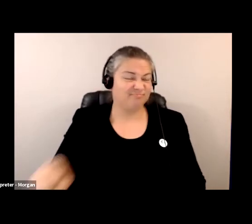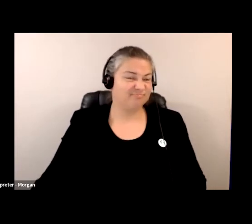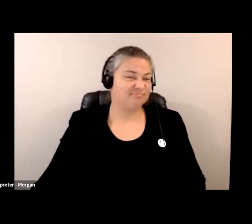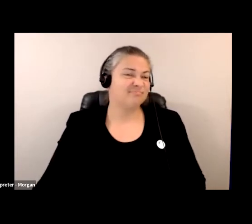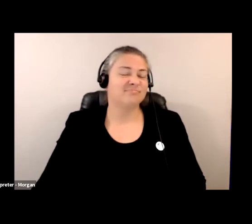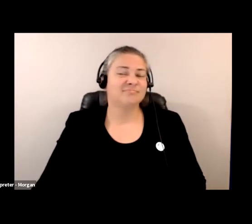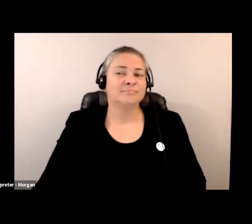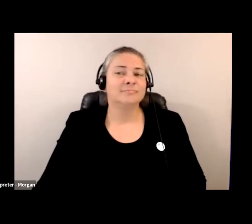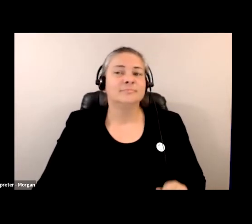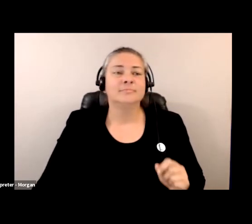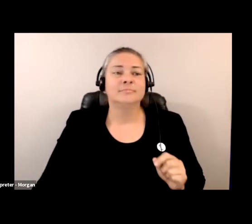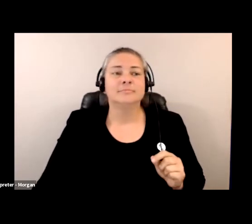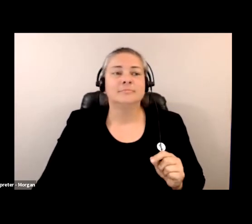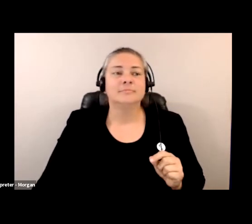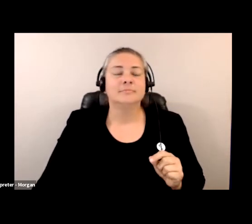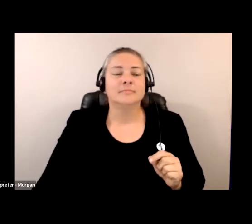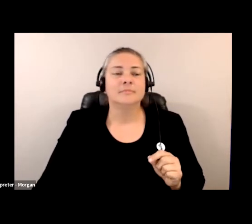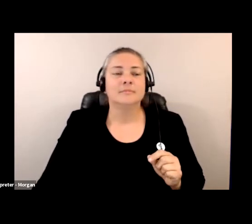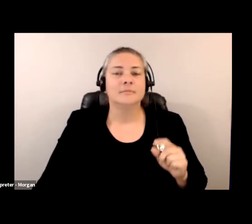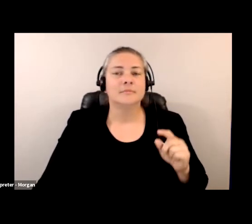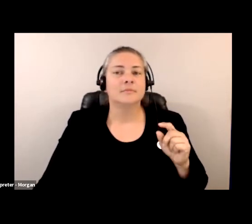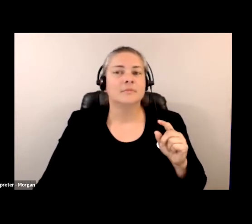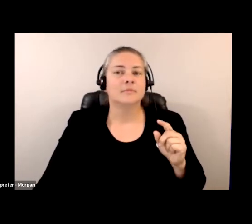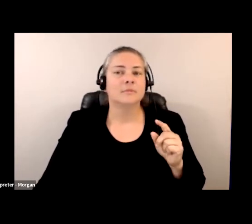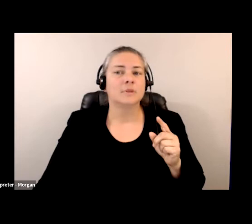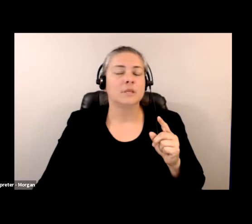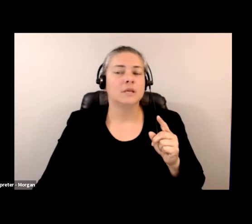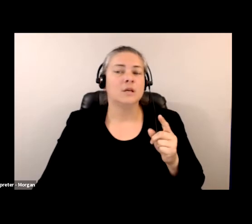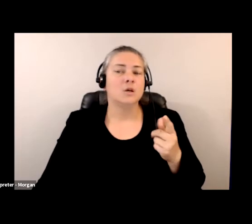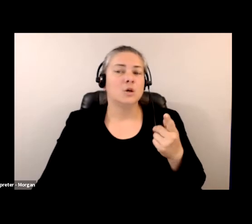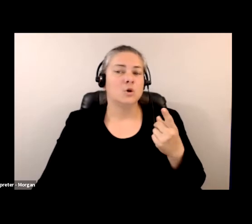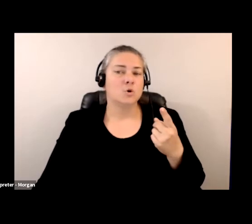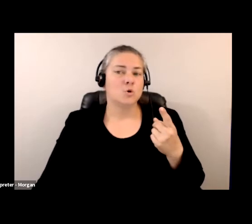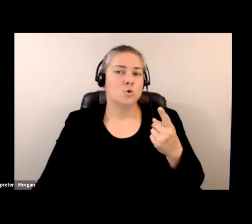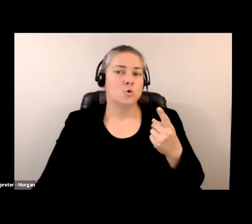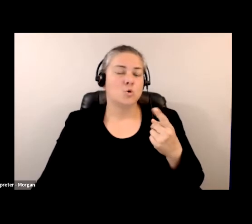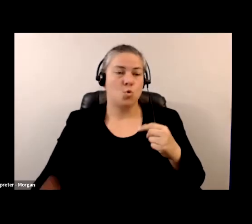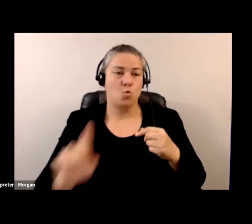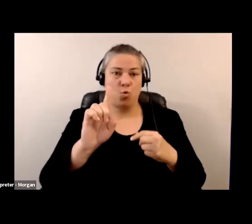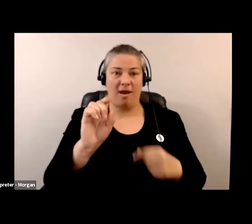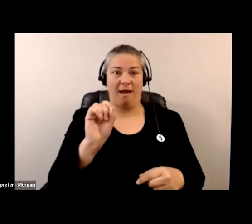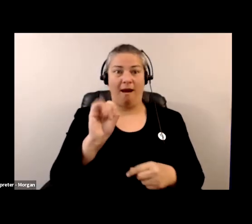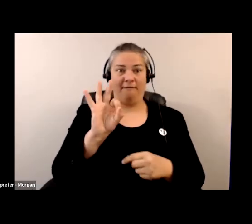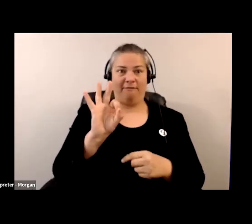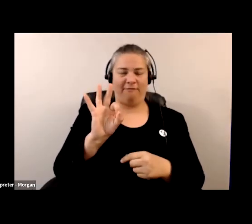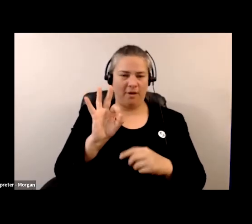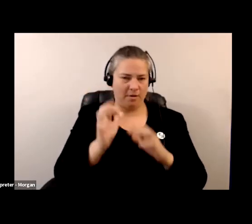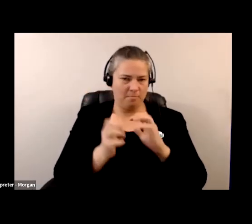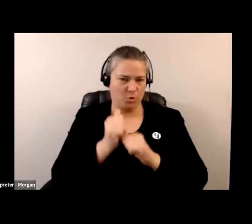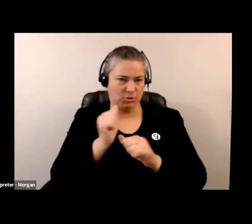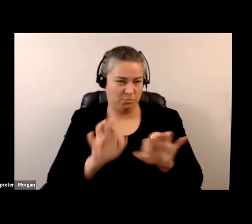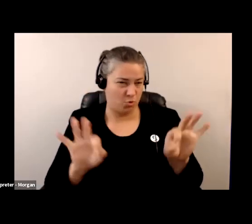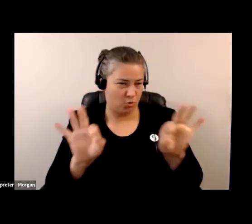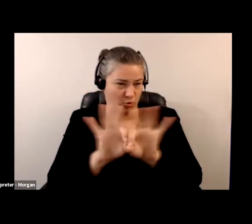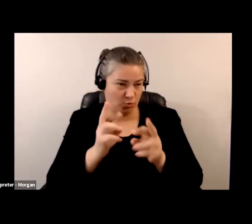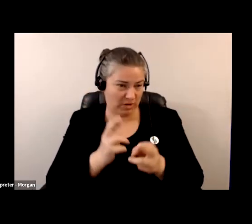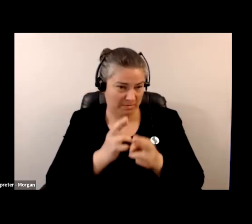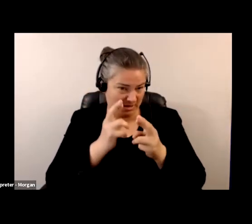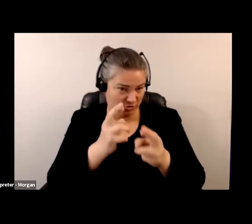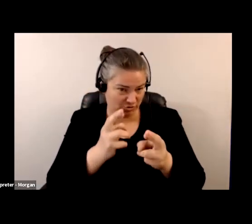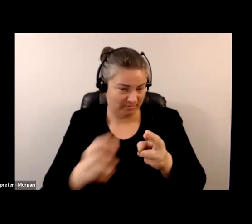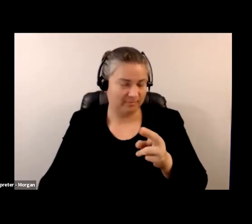Now, one of the most important of the recommendations that we